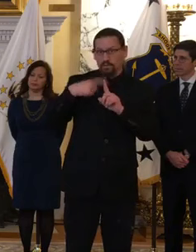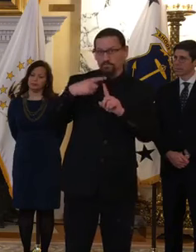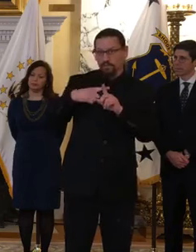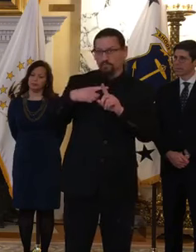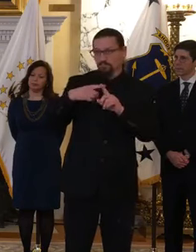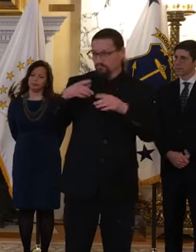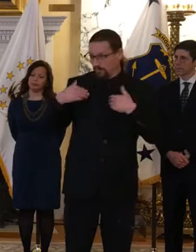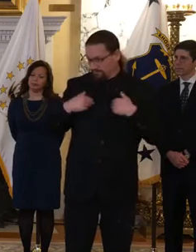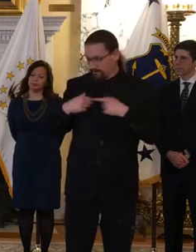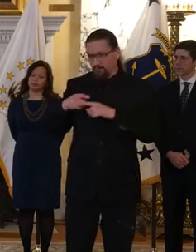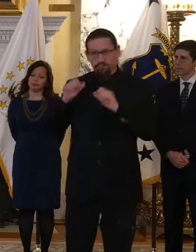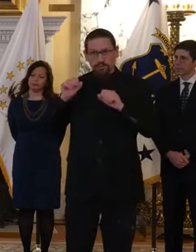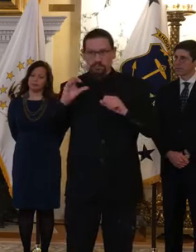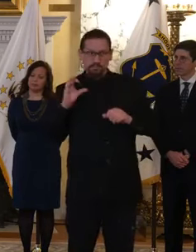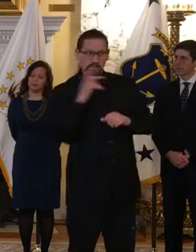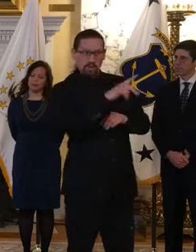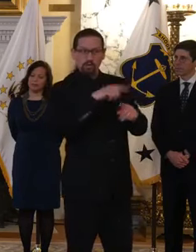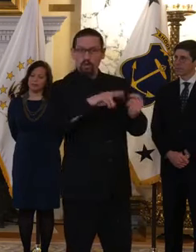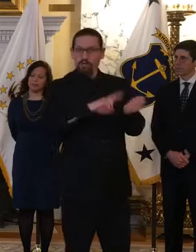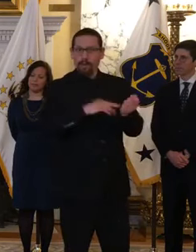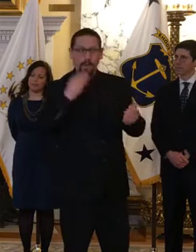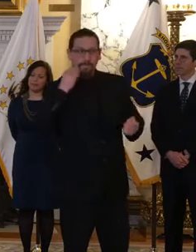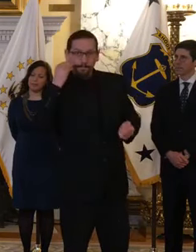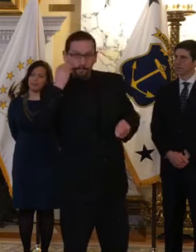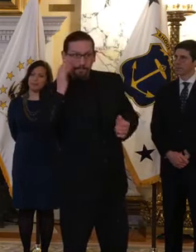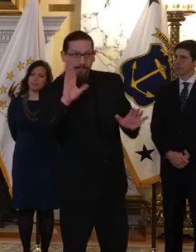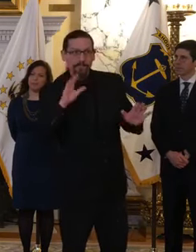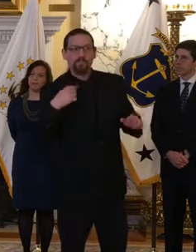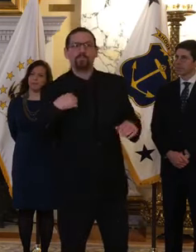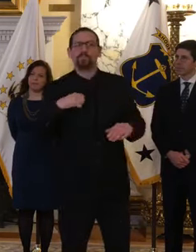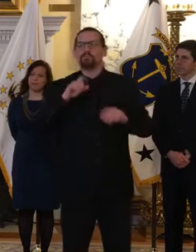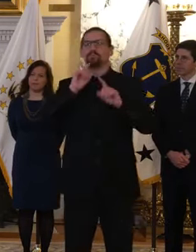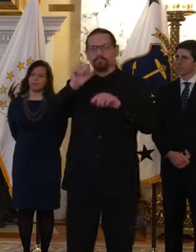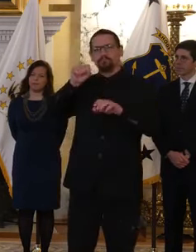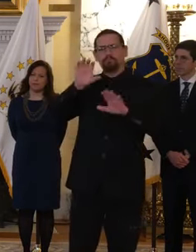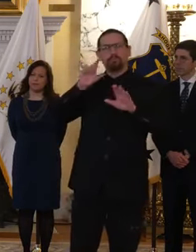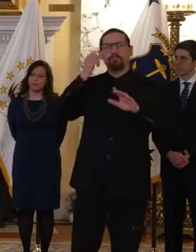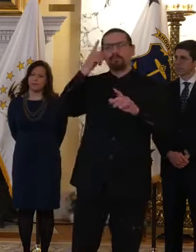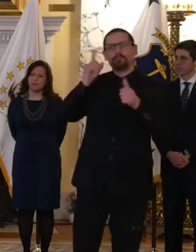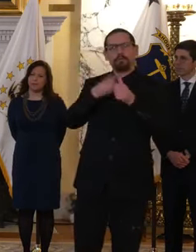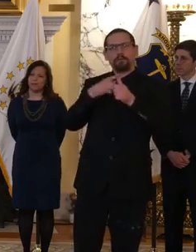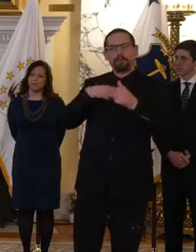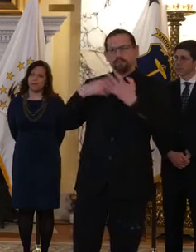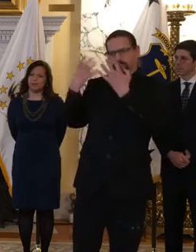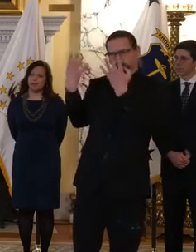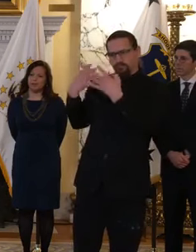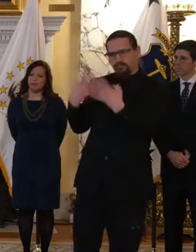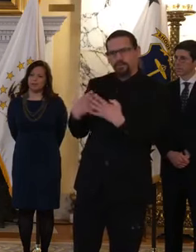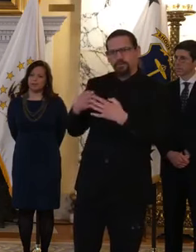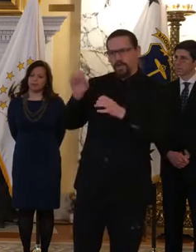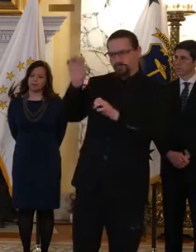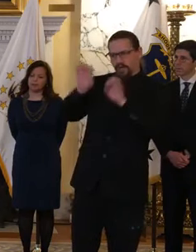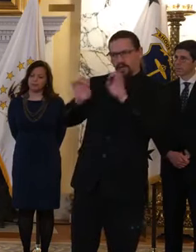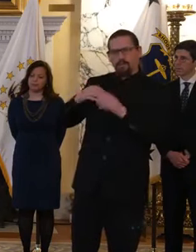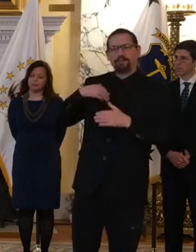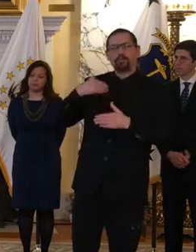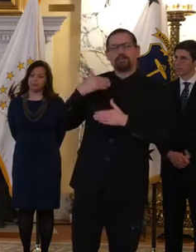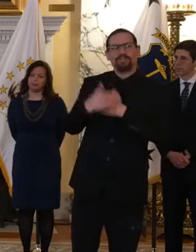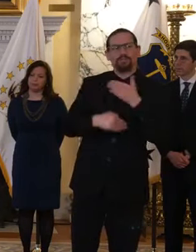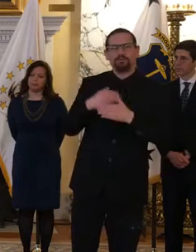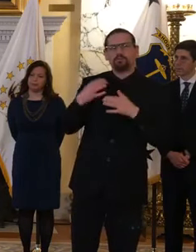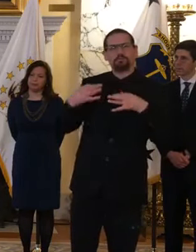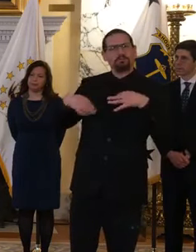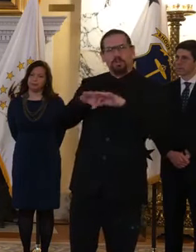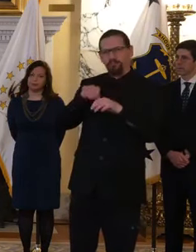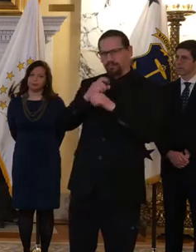had addressed earlier, in that we are evaluating that process. It's important to help protect our